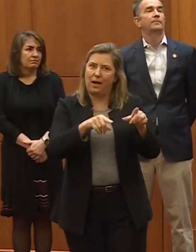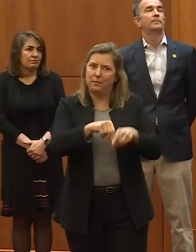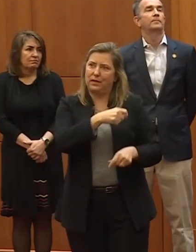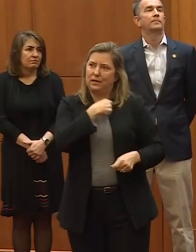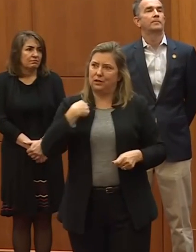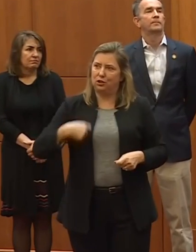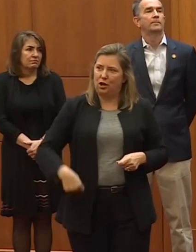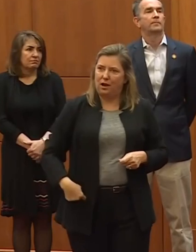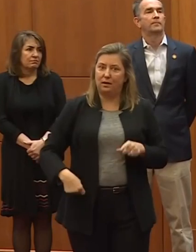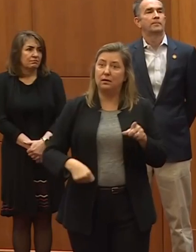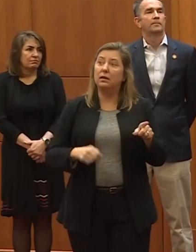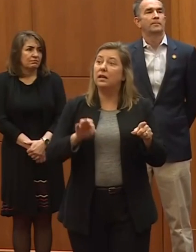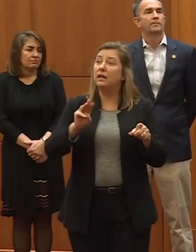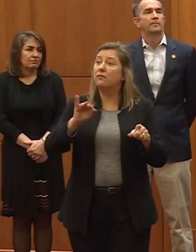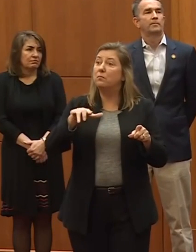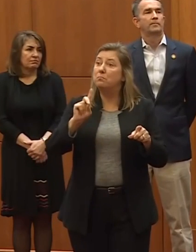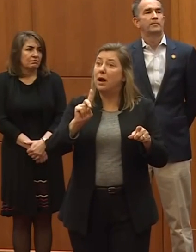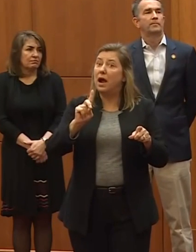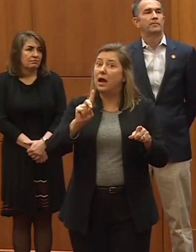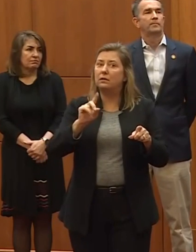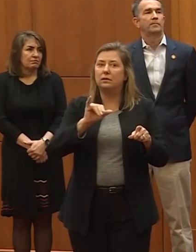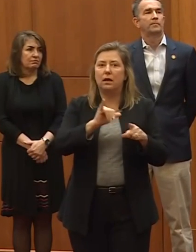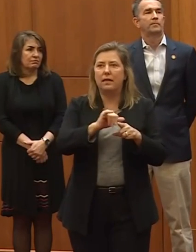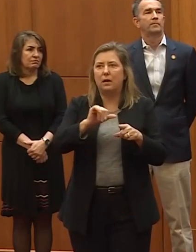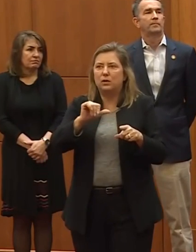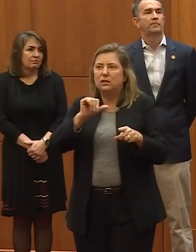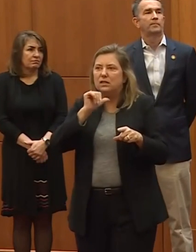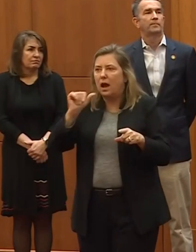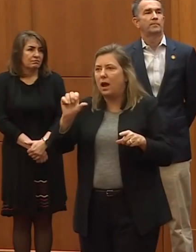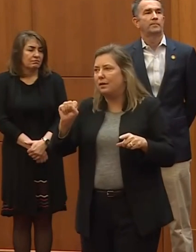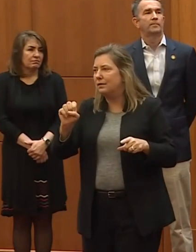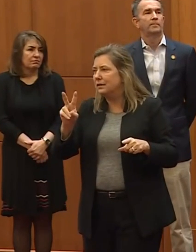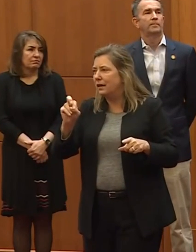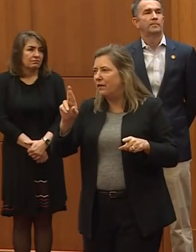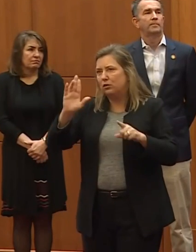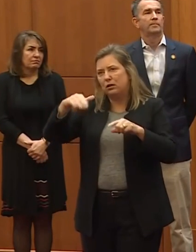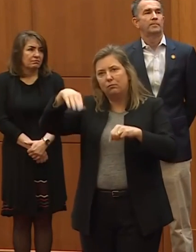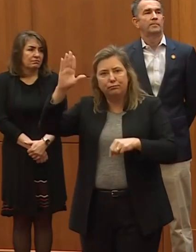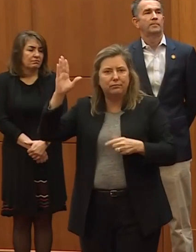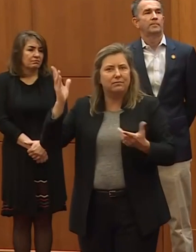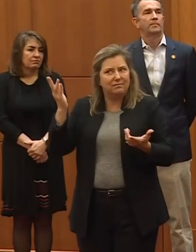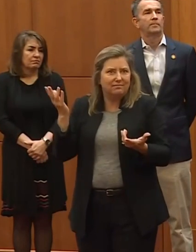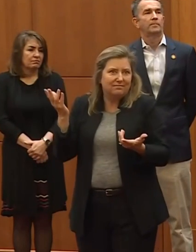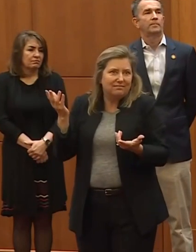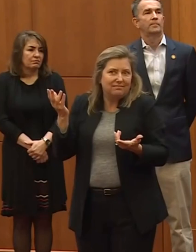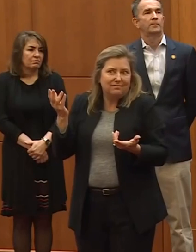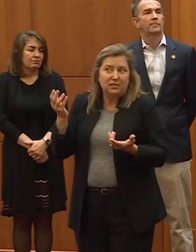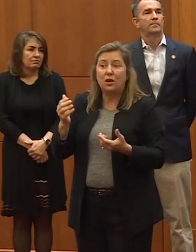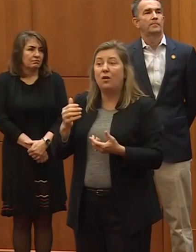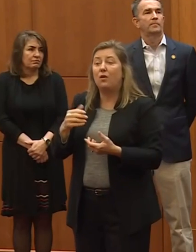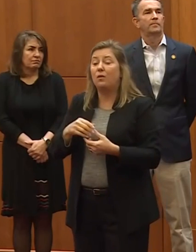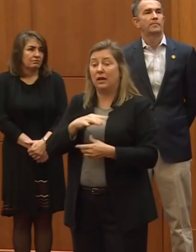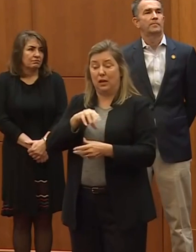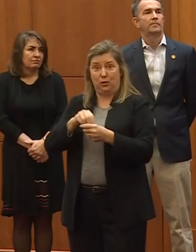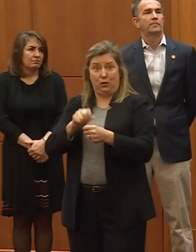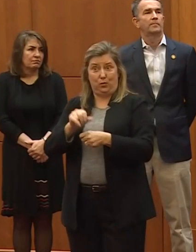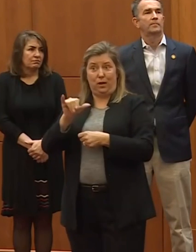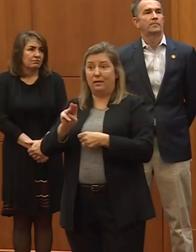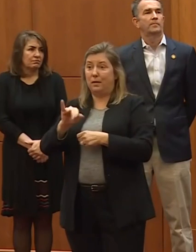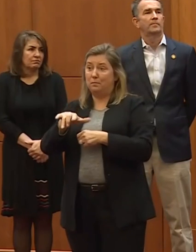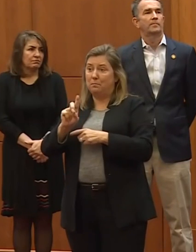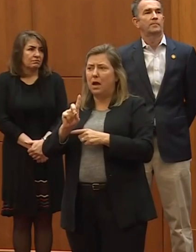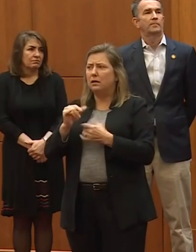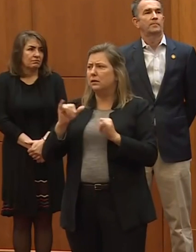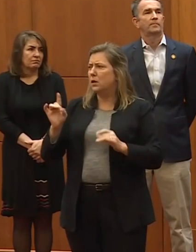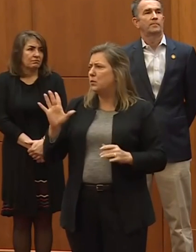as mild was everything other than the severe disease. So included in the mild category is some pretty